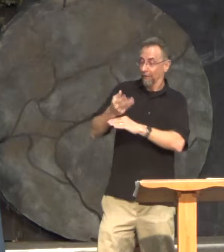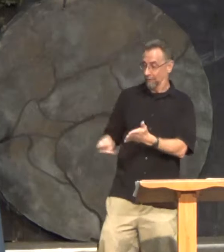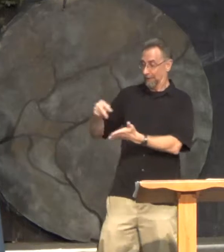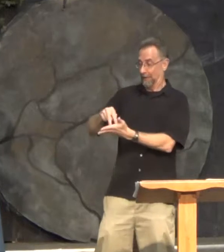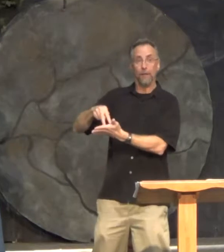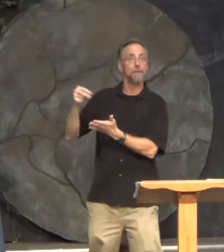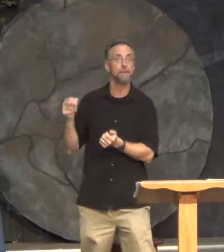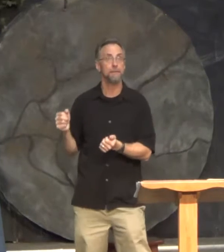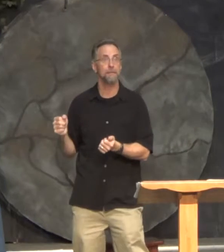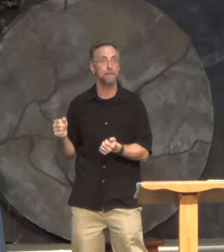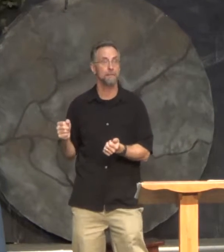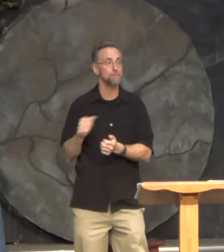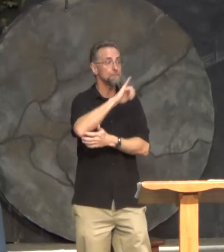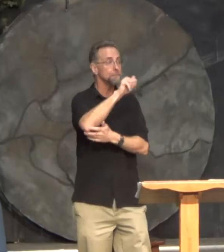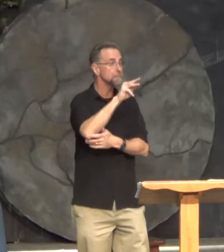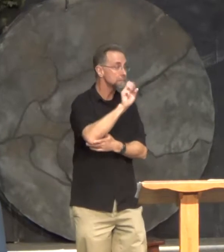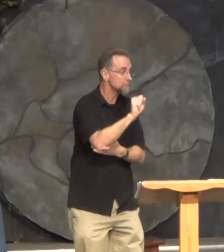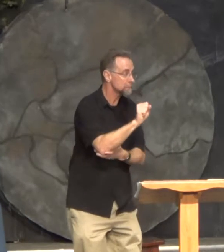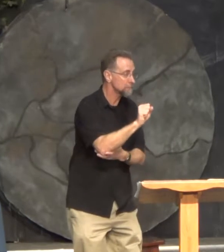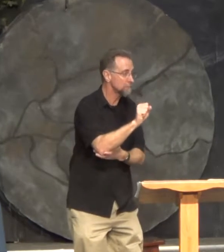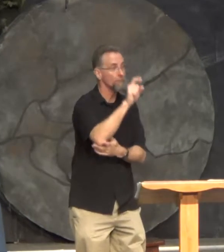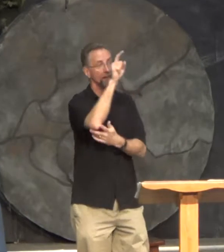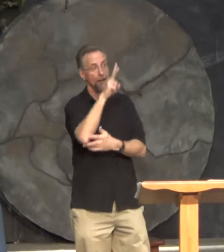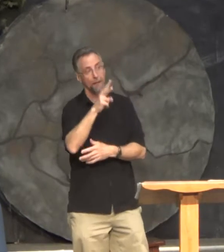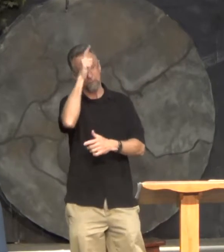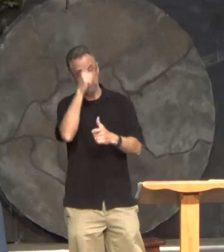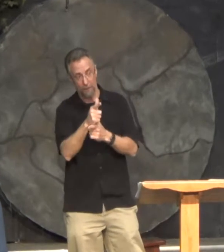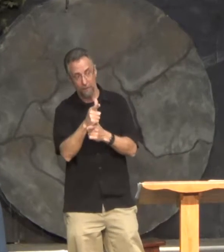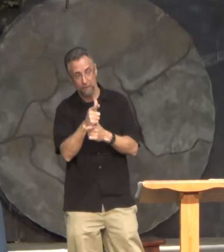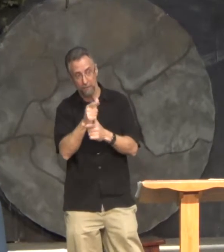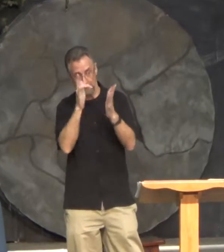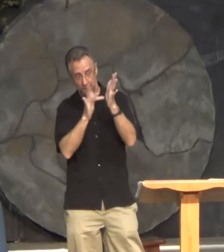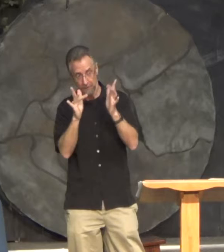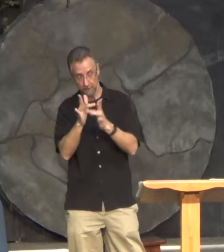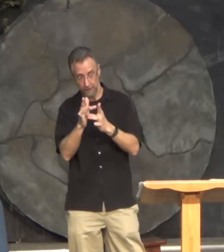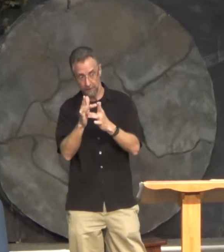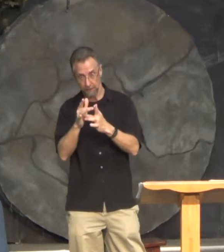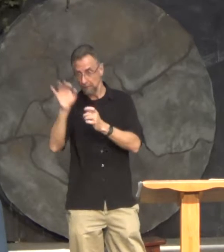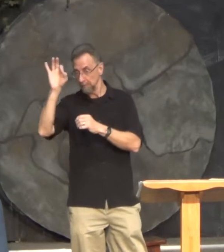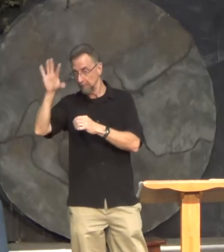with Jesus after he was raised again. James was there, the half-brother of Jesus.